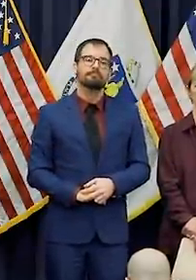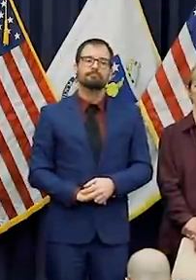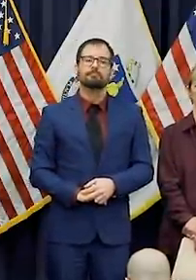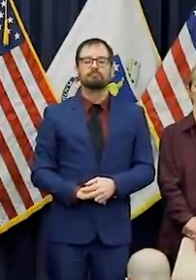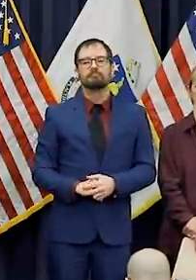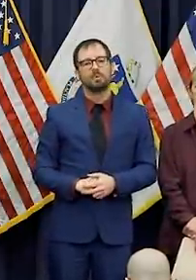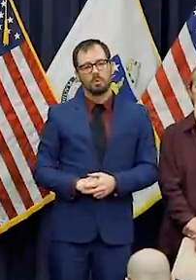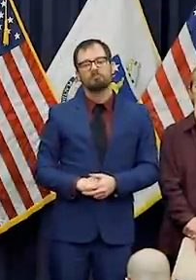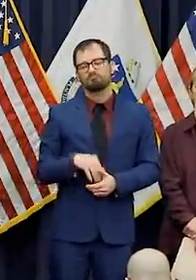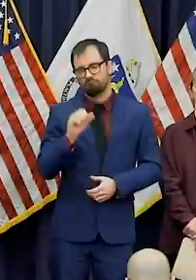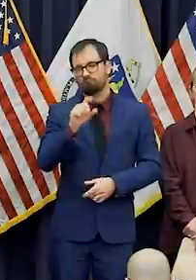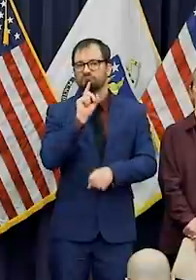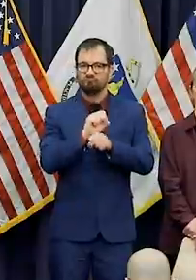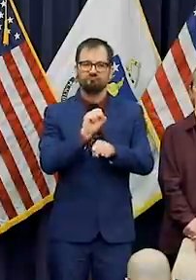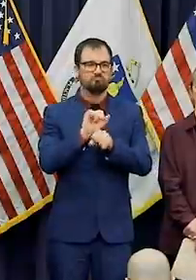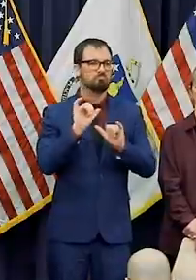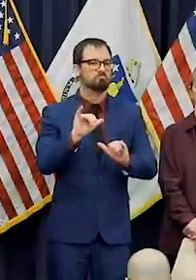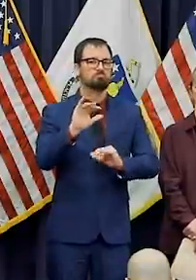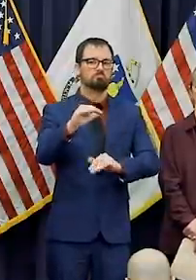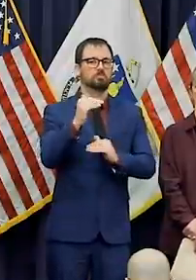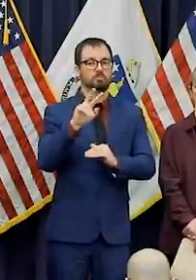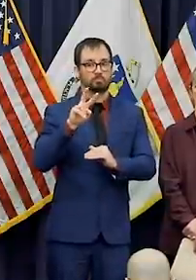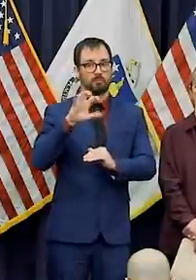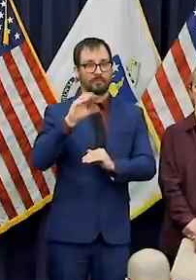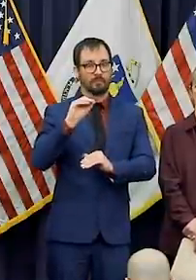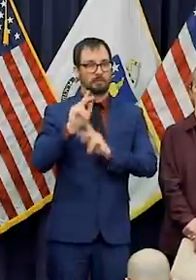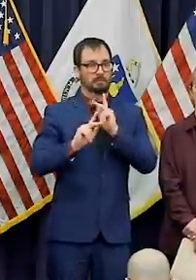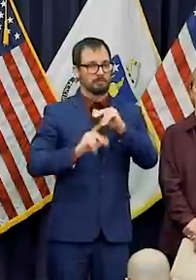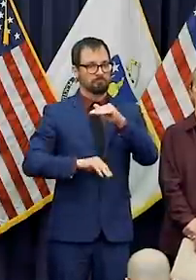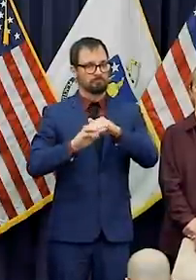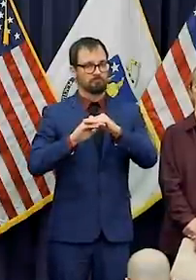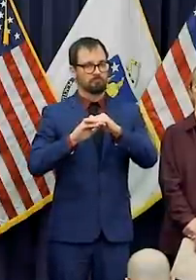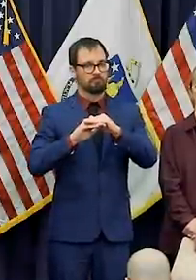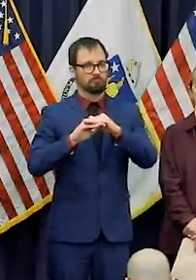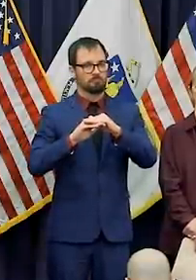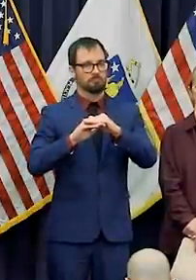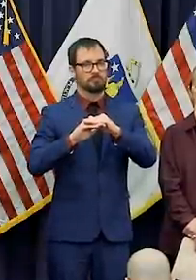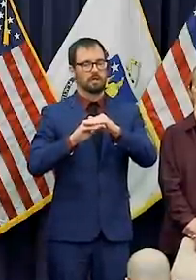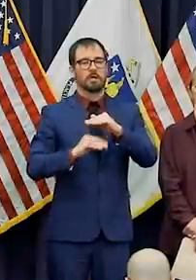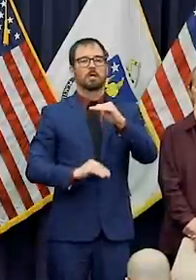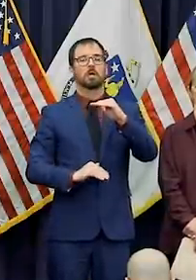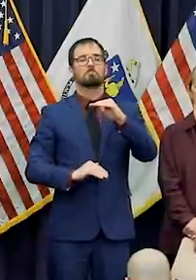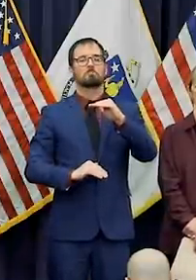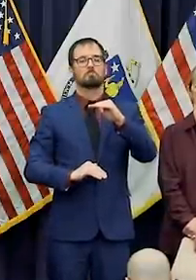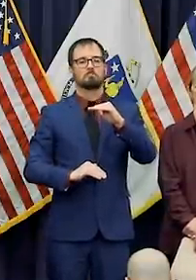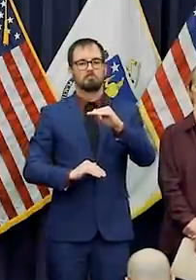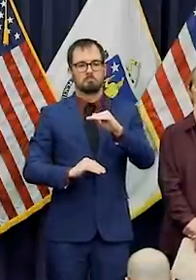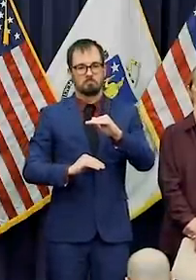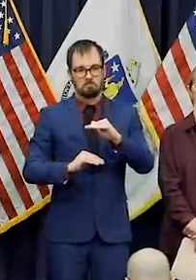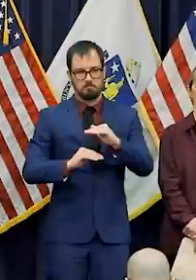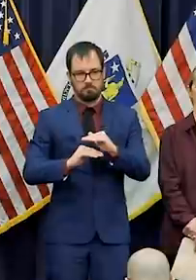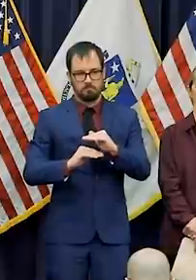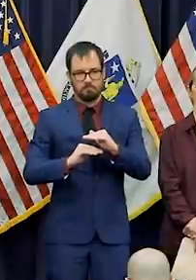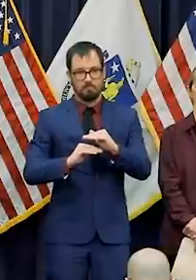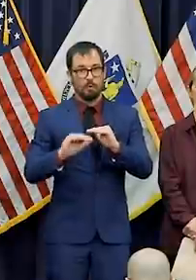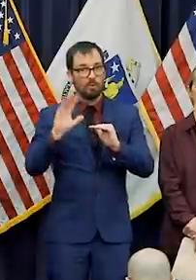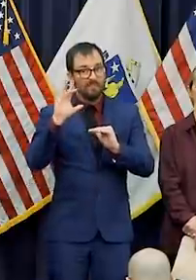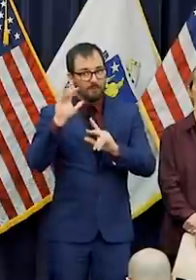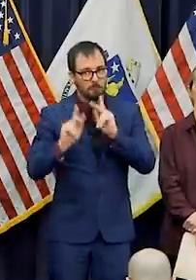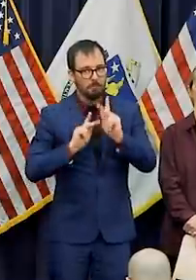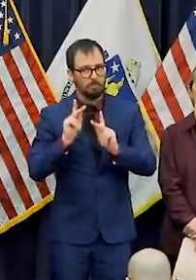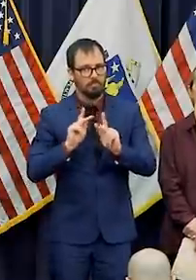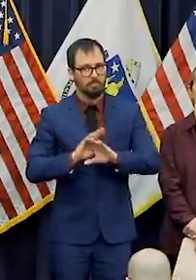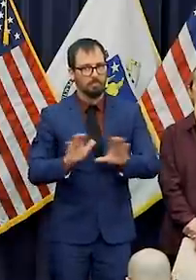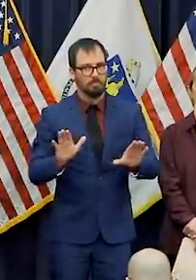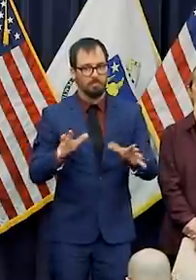emergency powers to prohibit gatherings of over 25 people. Subject to this order, these gatherings include